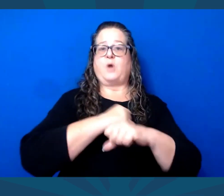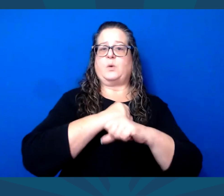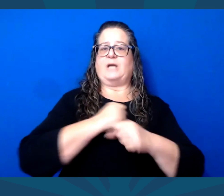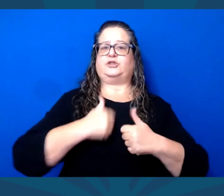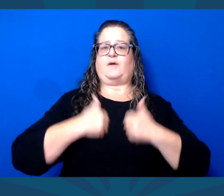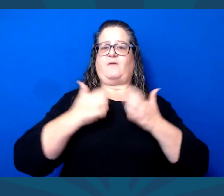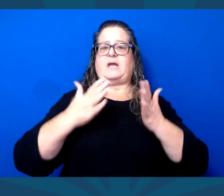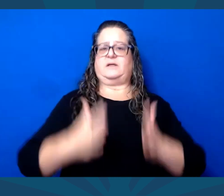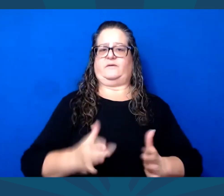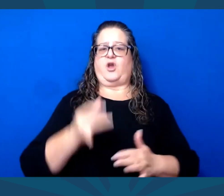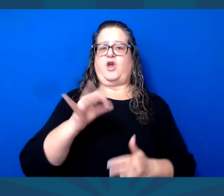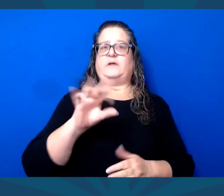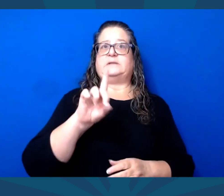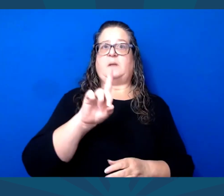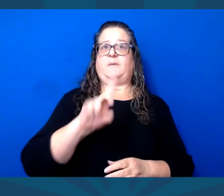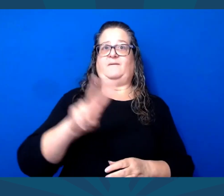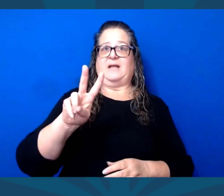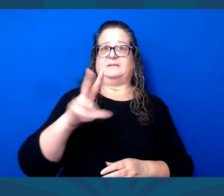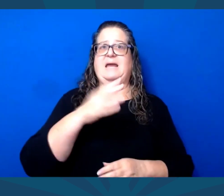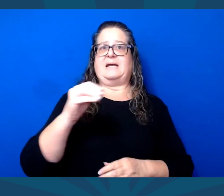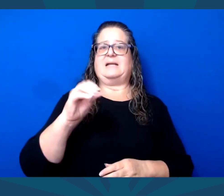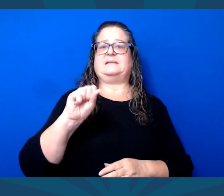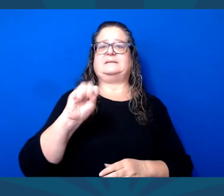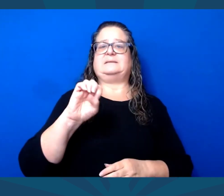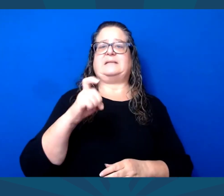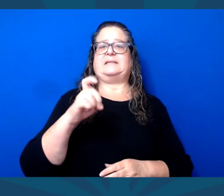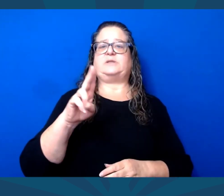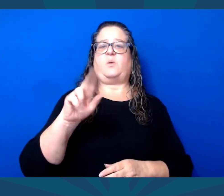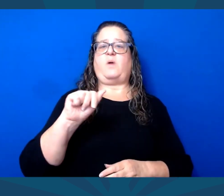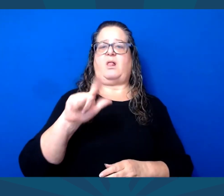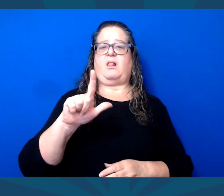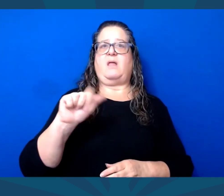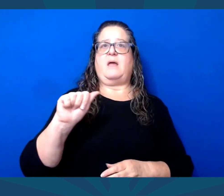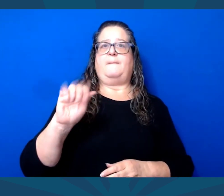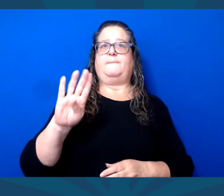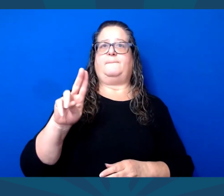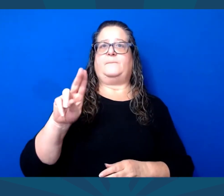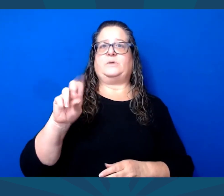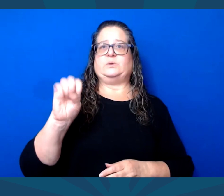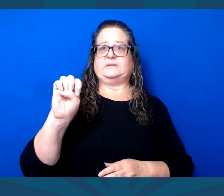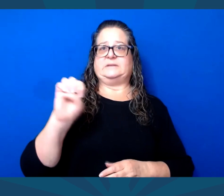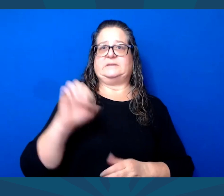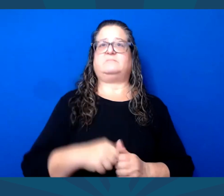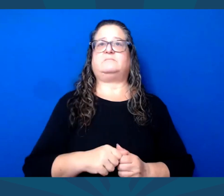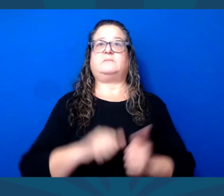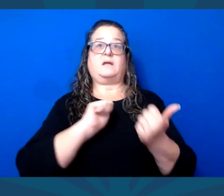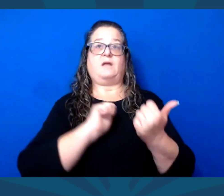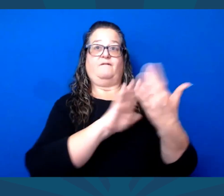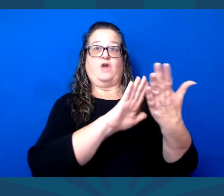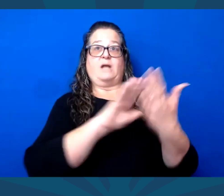history, protecting survivors of domestic violence and sexual